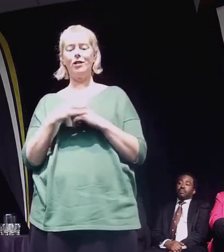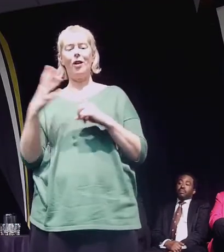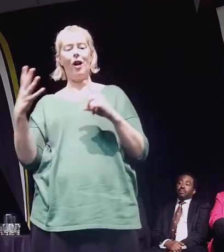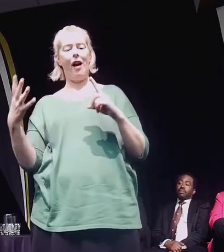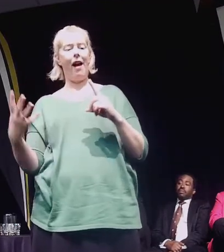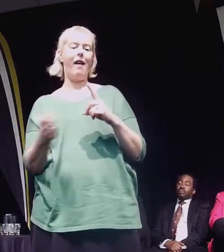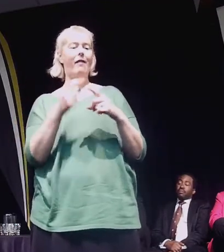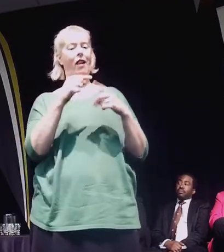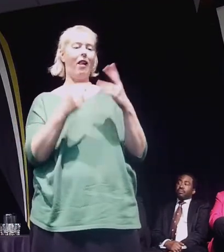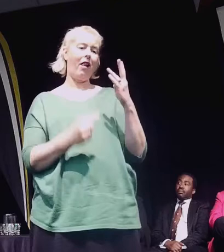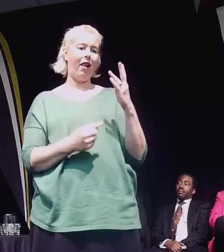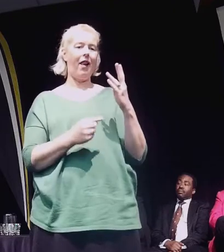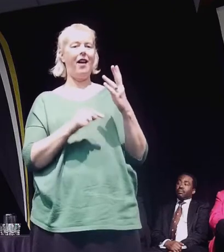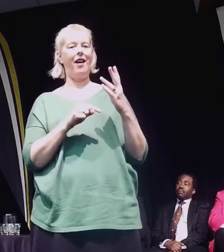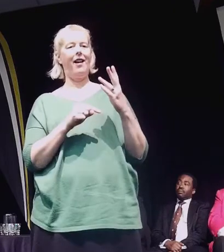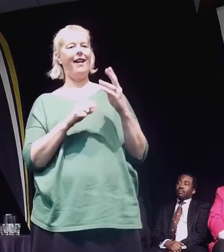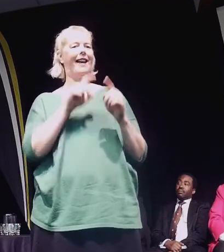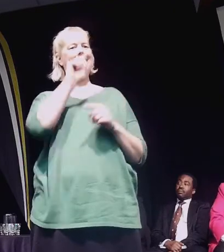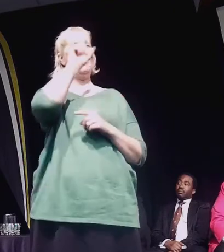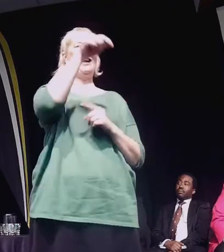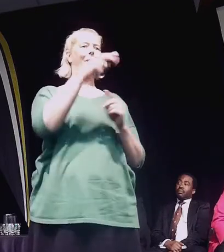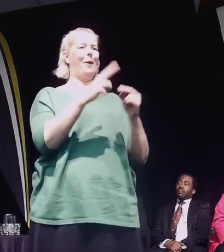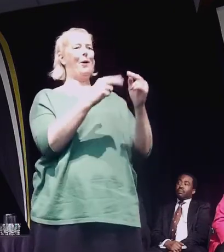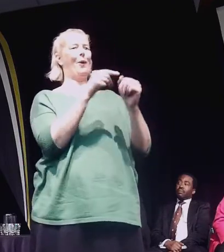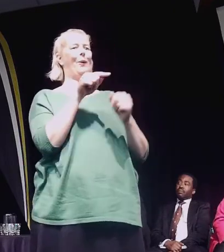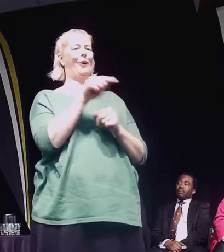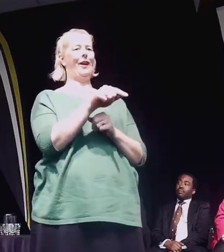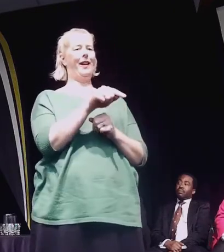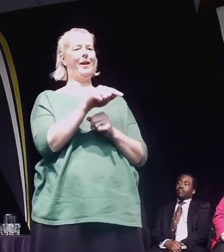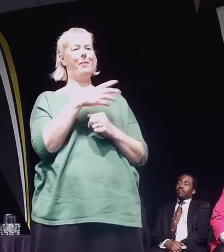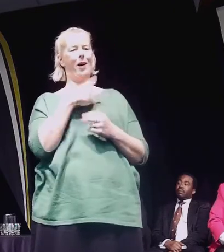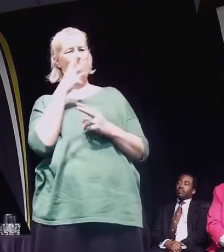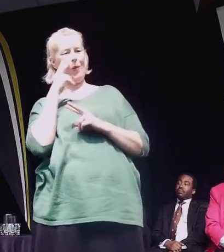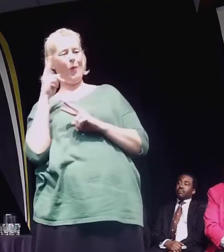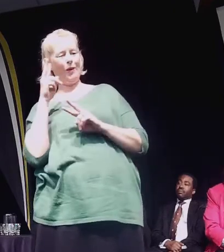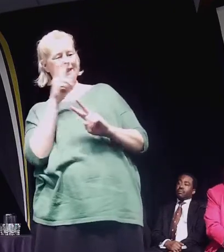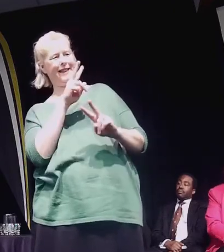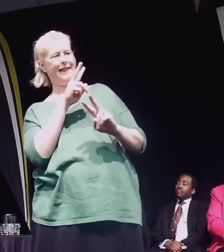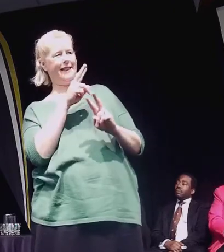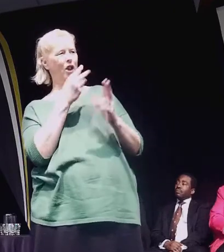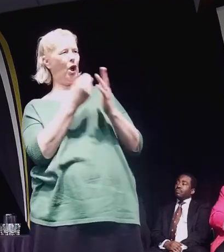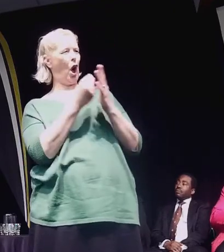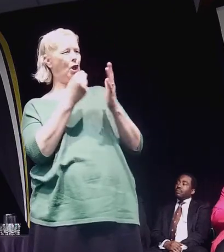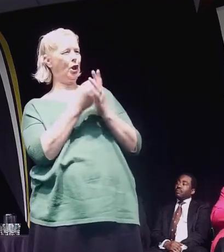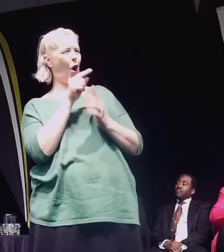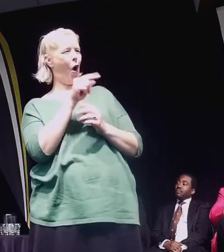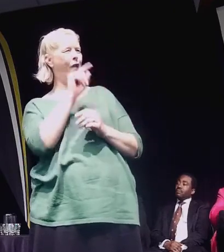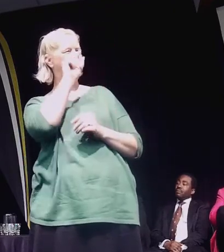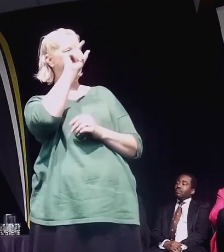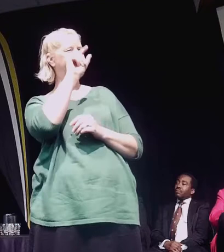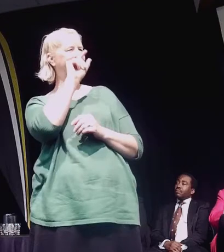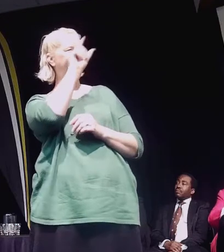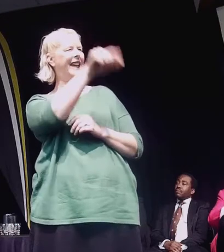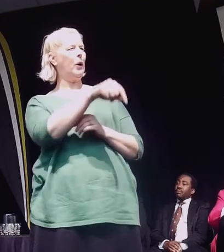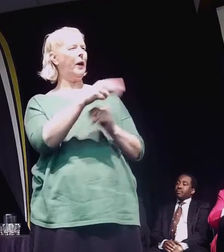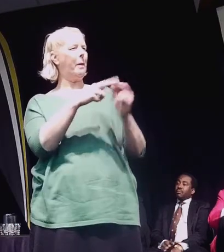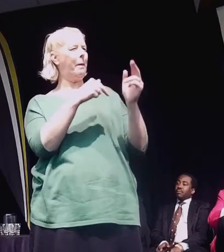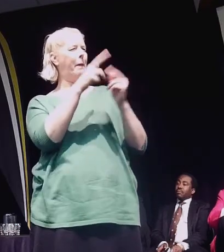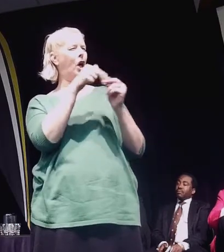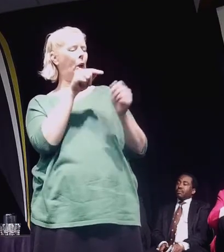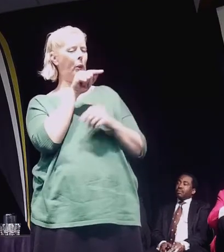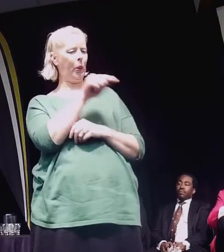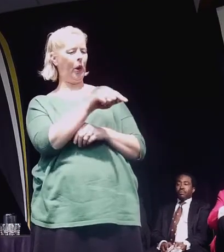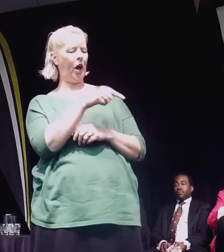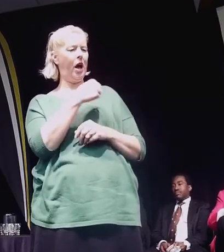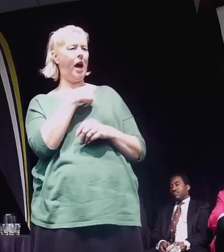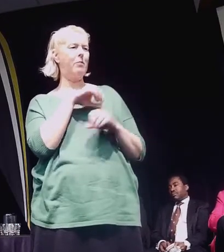on Kiwi Built, my heart just broke. When your single wages have to be 120 to